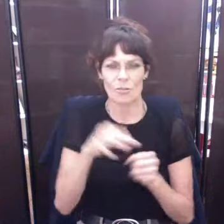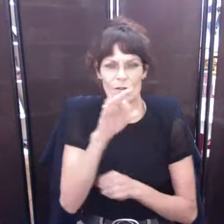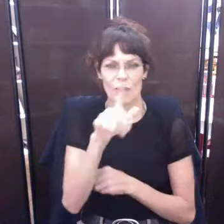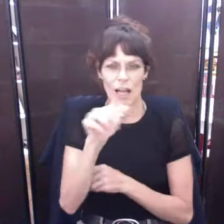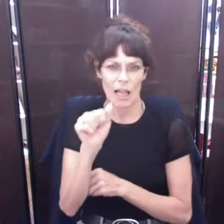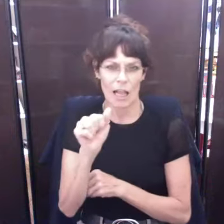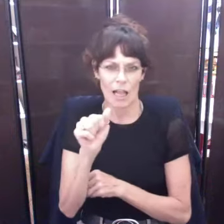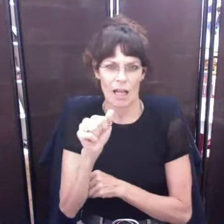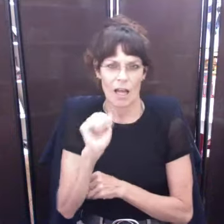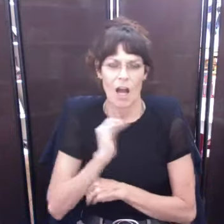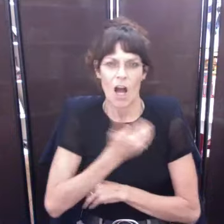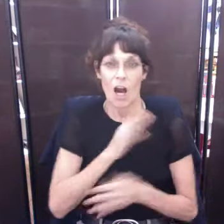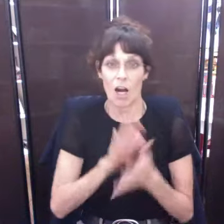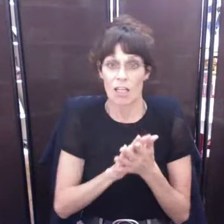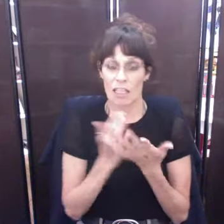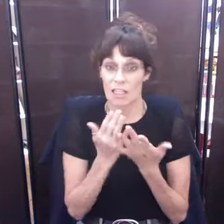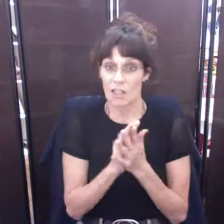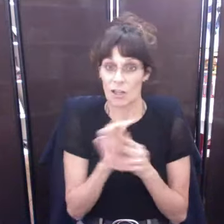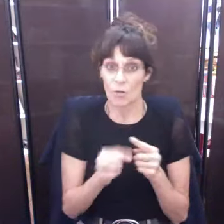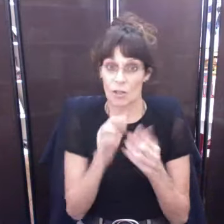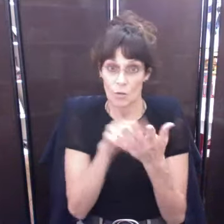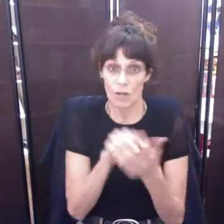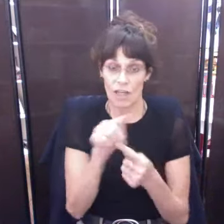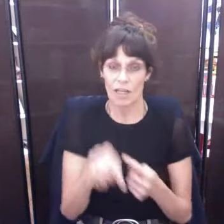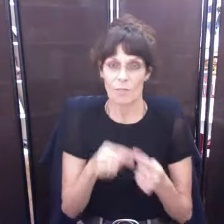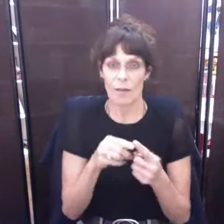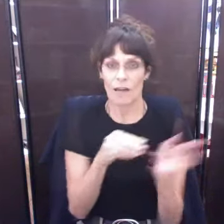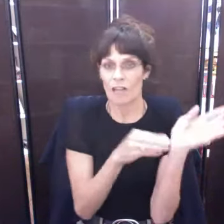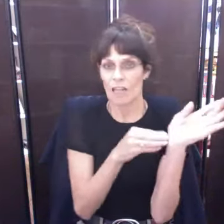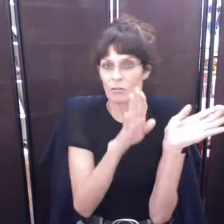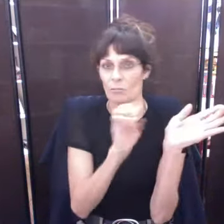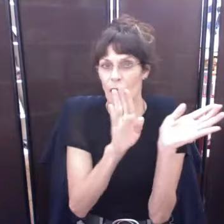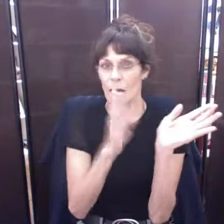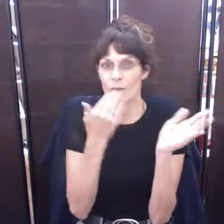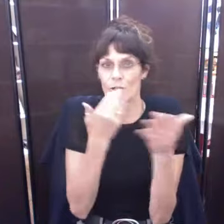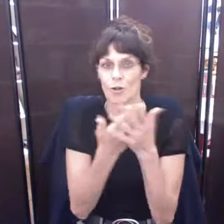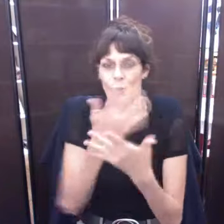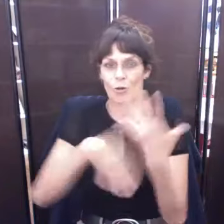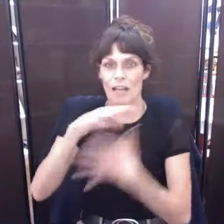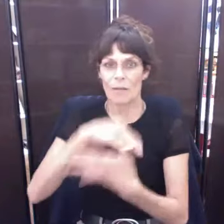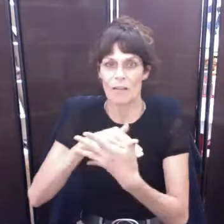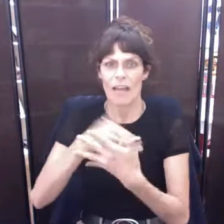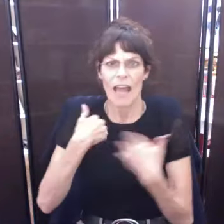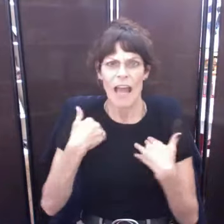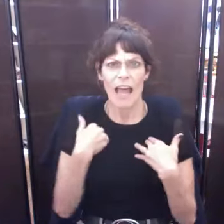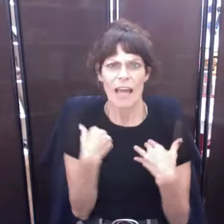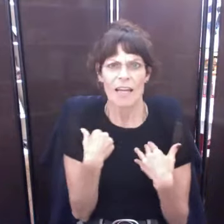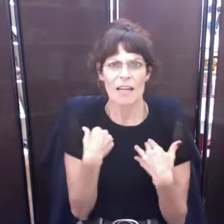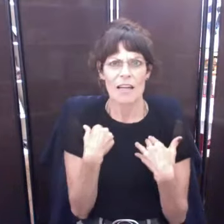our literature, when you read about Dr. Bob and the good old timers, they have a split. Did you guys know that? That the West goes